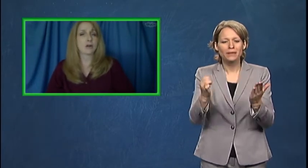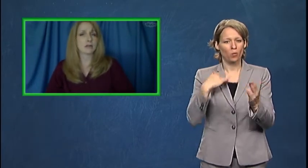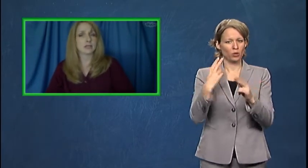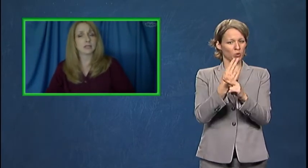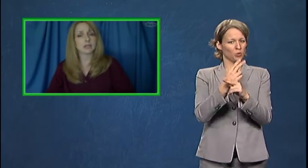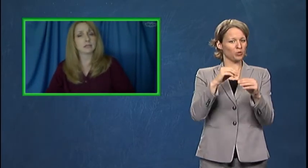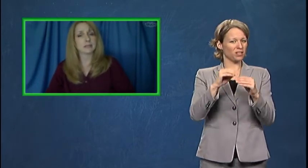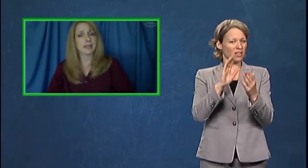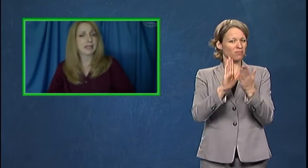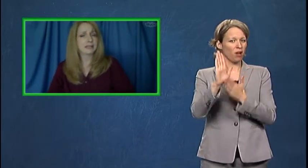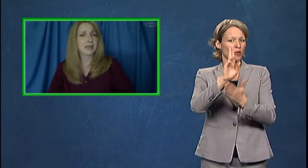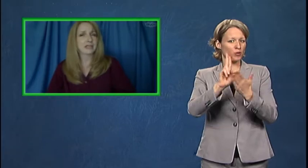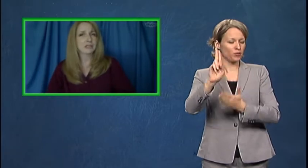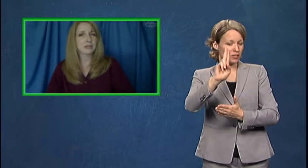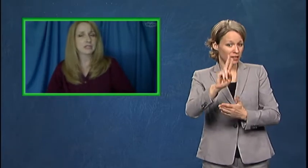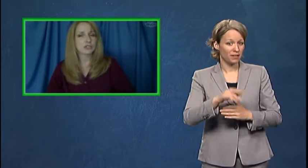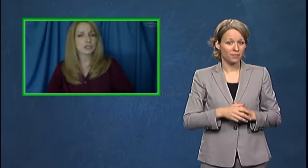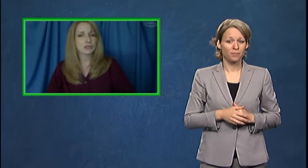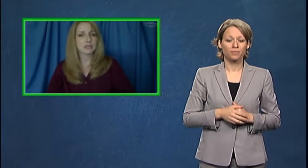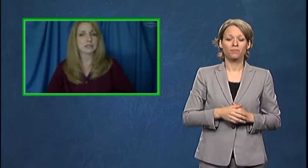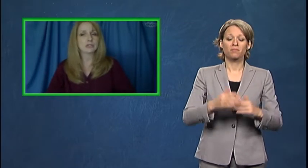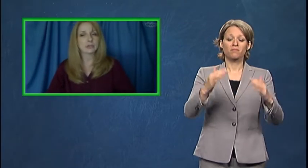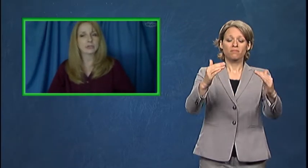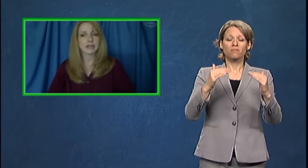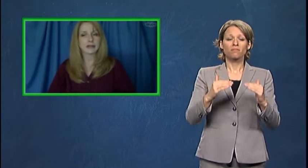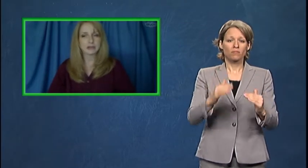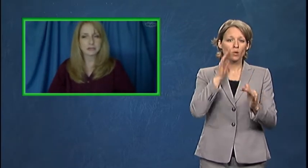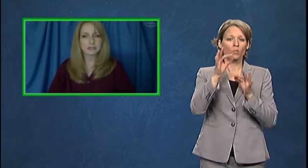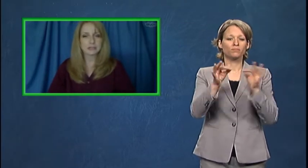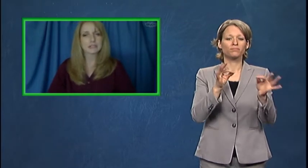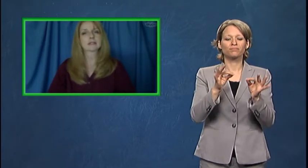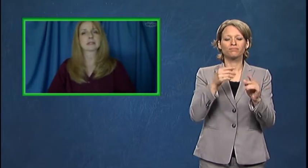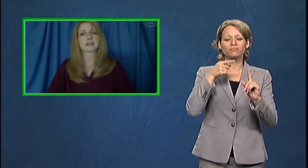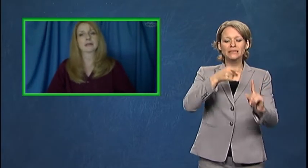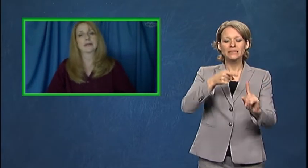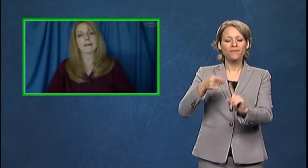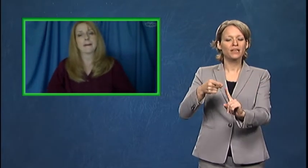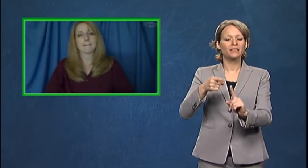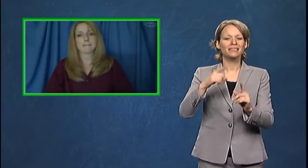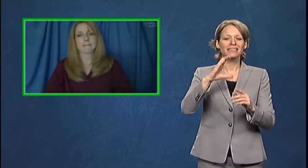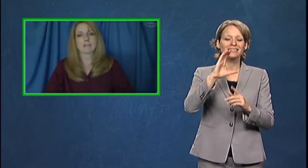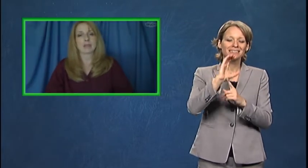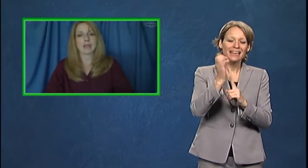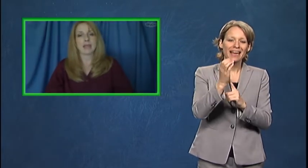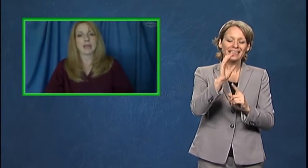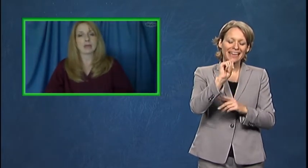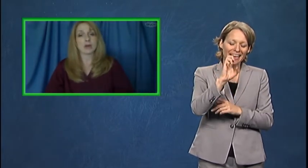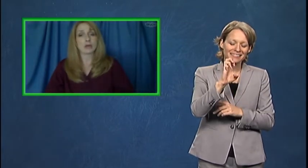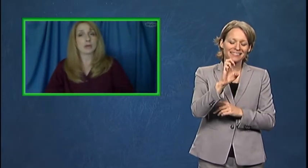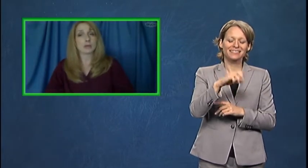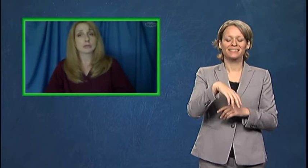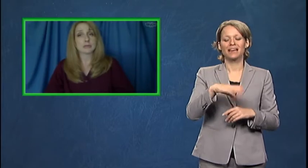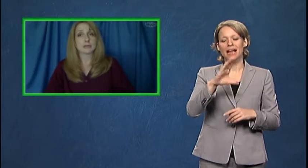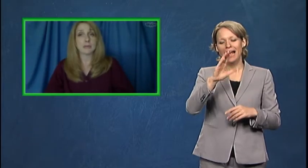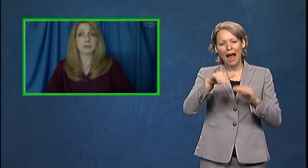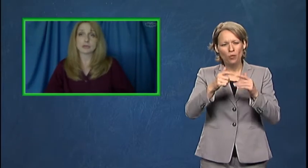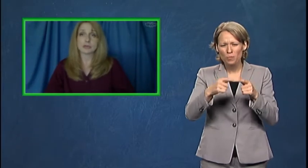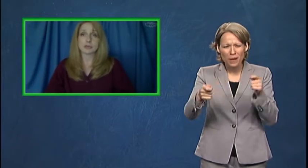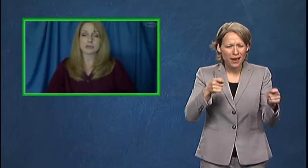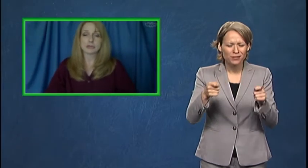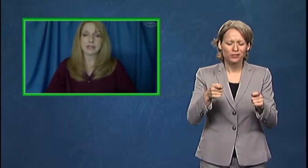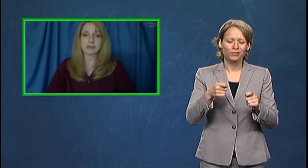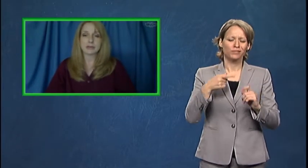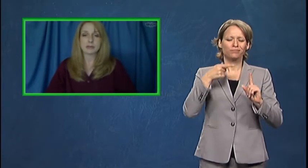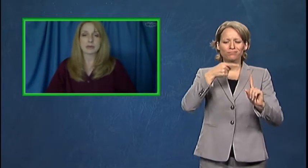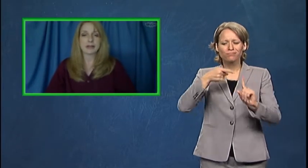go on to touch on some case management issues and student characteristics. And I'll close with some